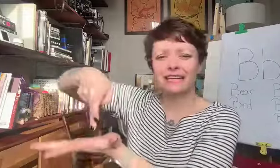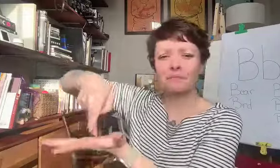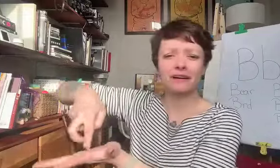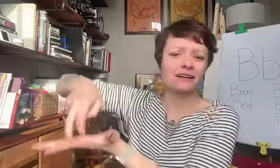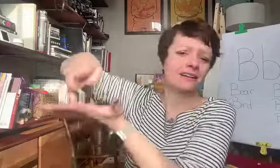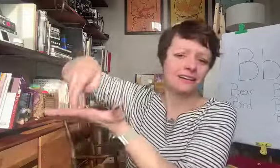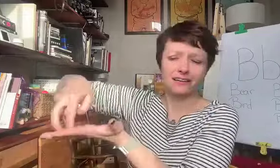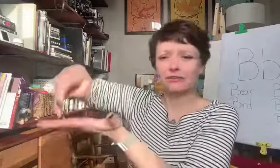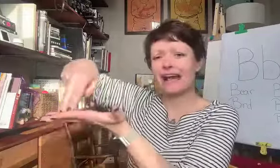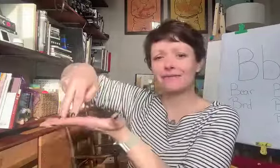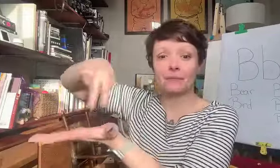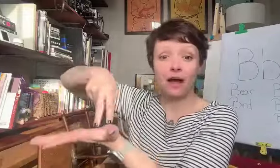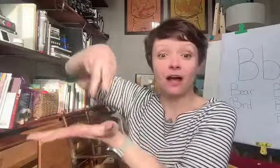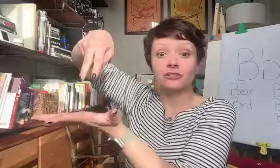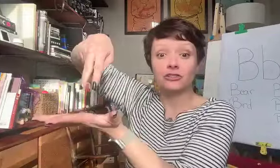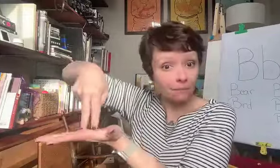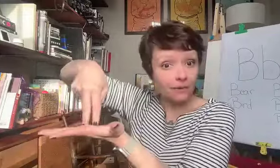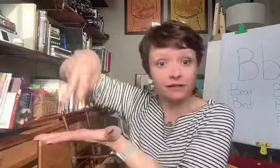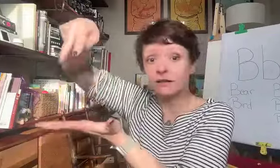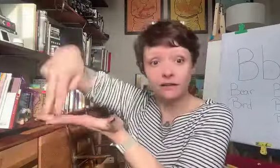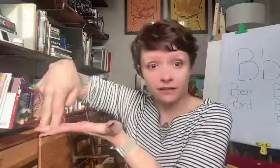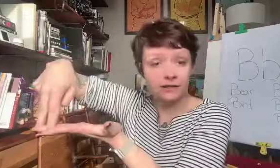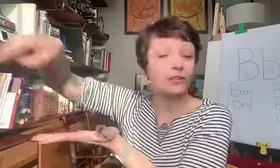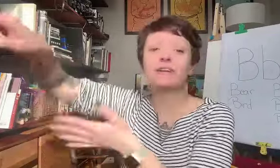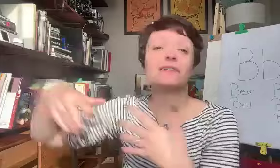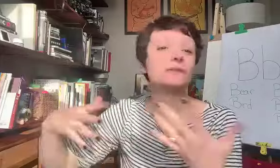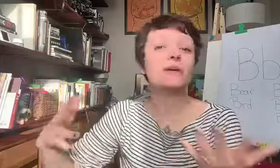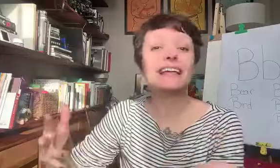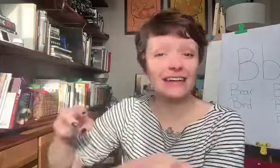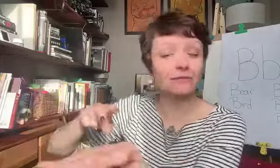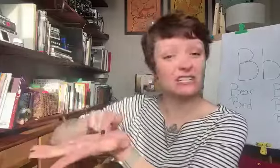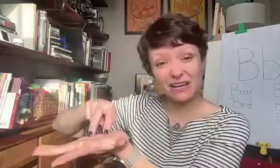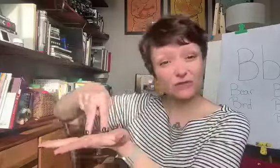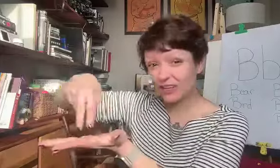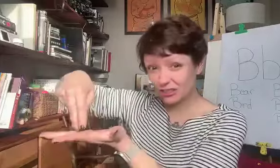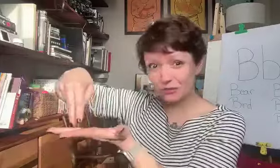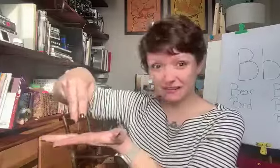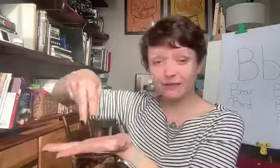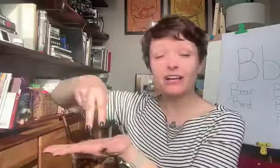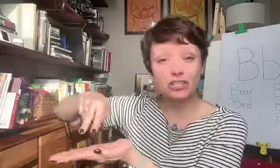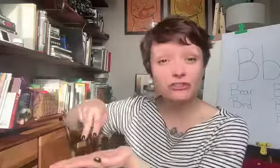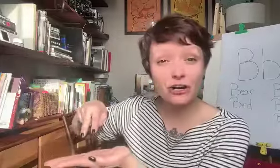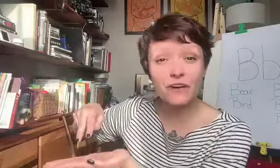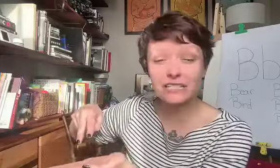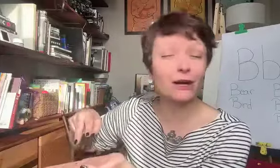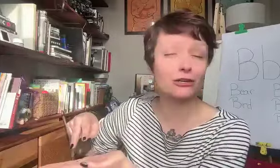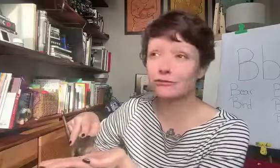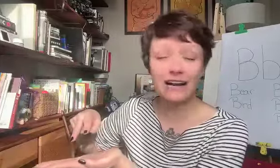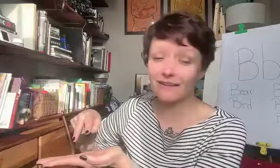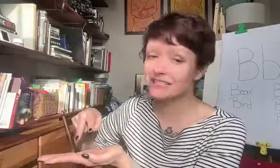skip. You can have them jump. You can have them do anything. Just make your fingers do it. Children are very smart. You do not have to